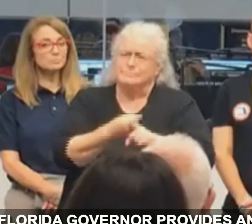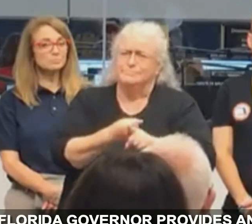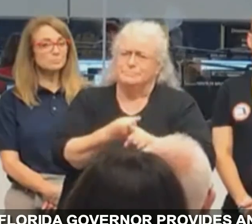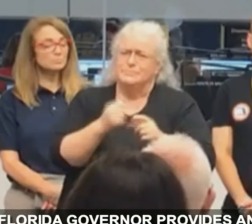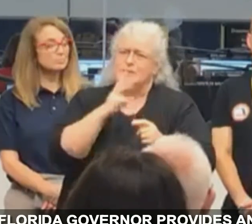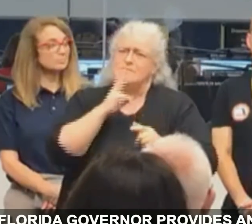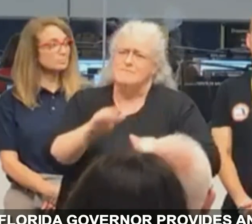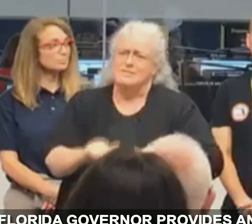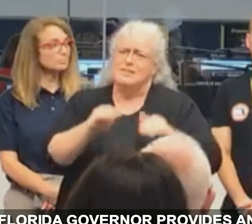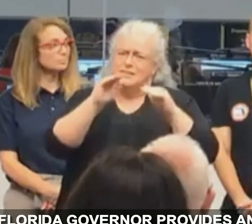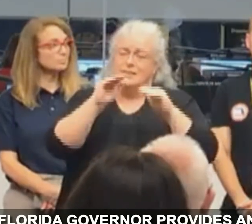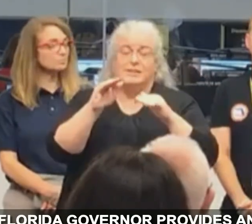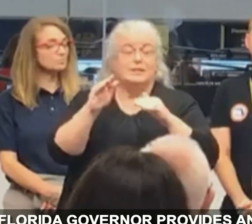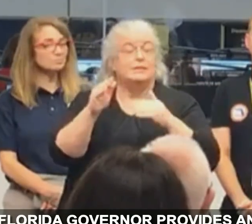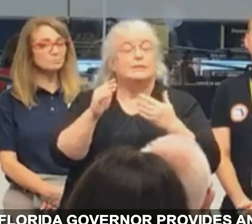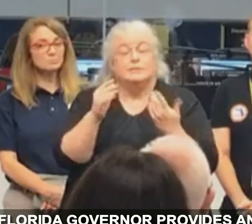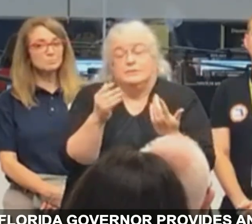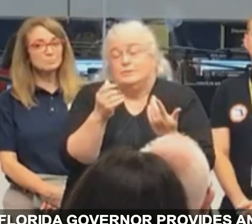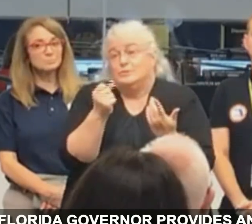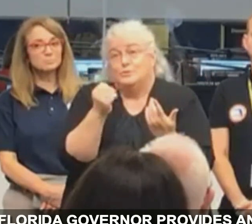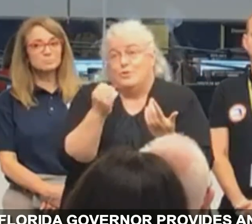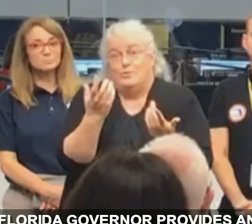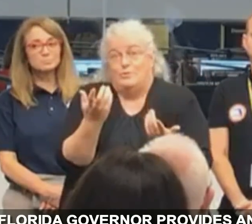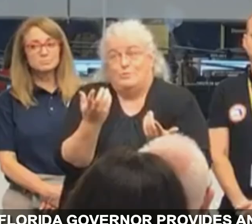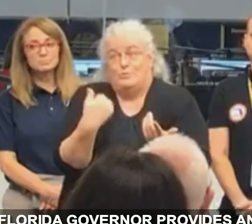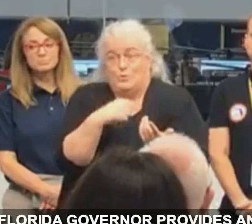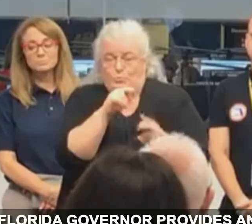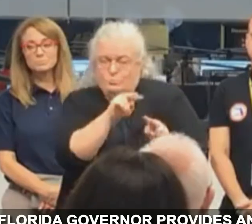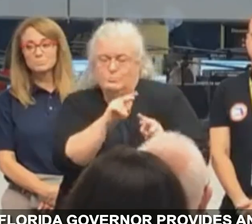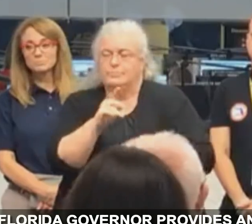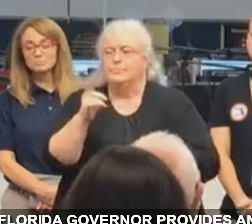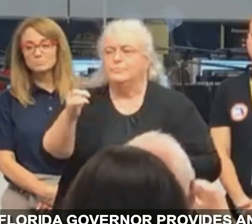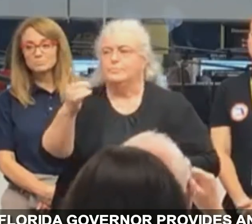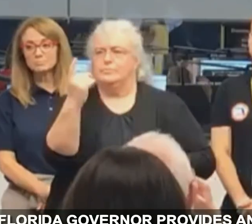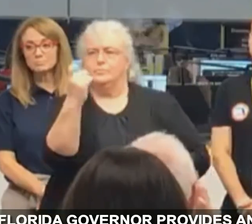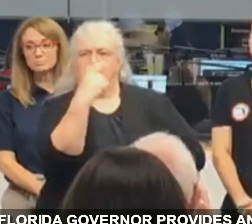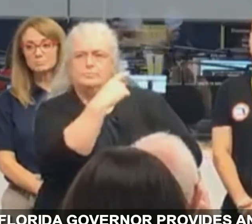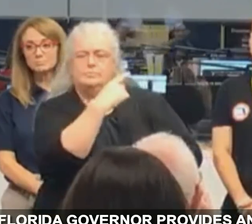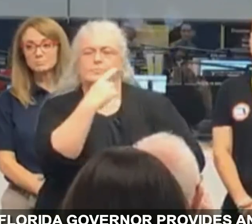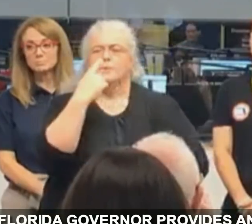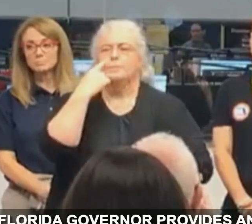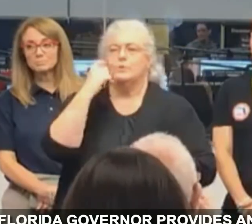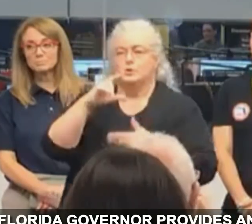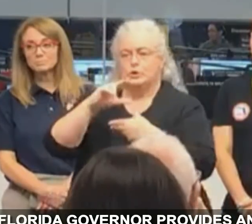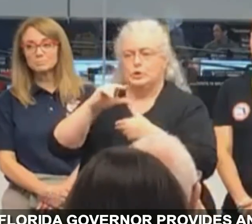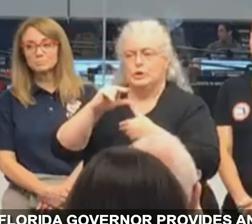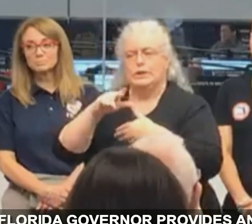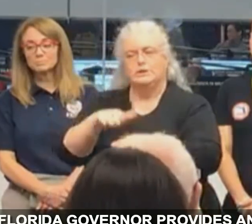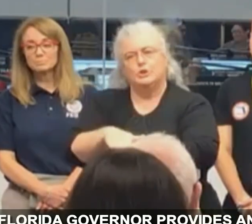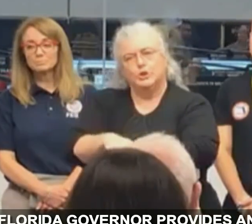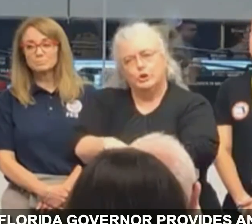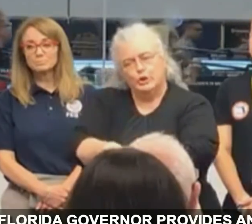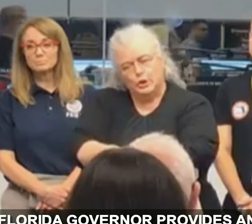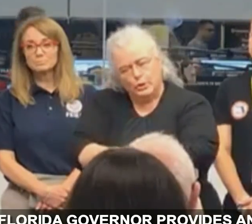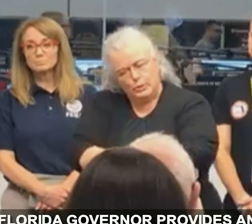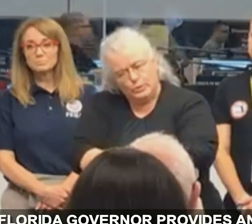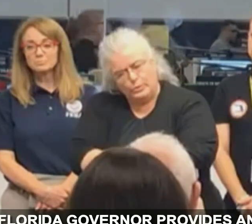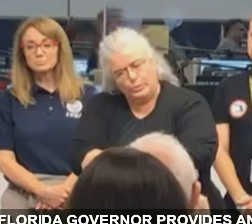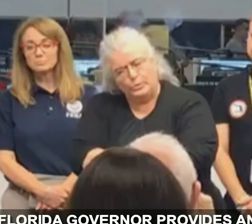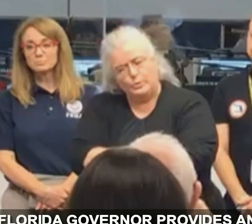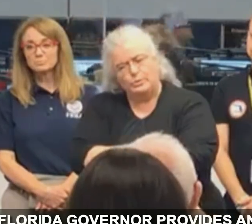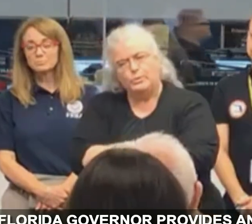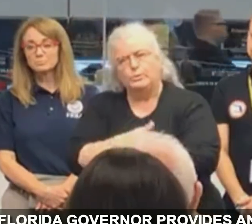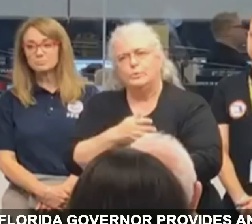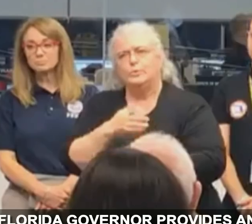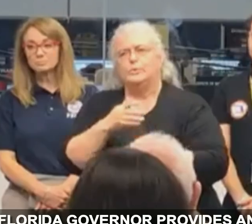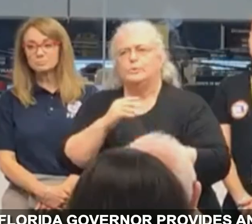Even if it does stay off the coast of Florida. Because of the slow approach and what it